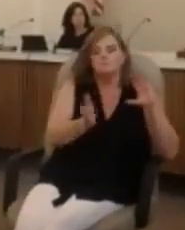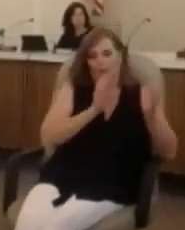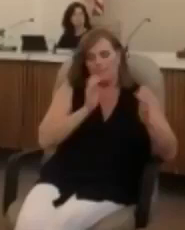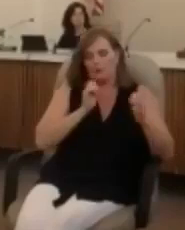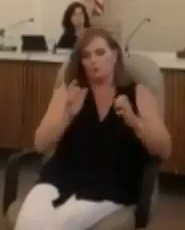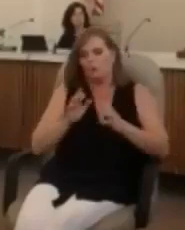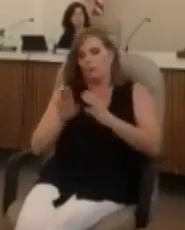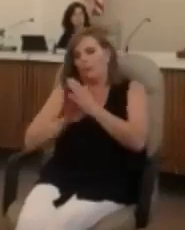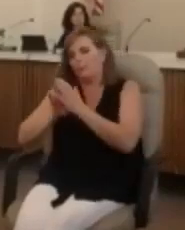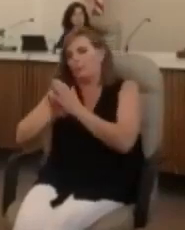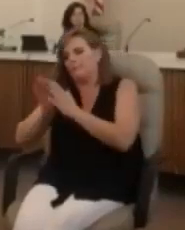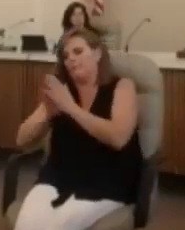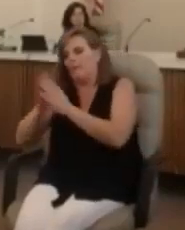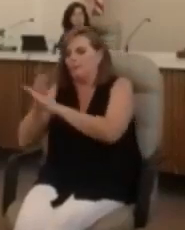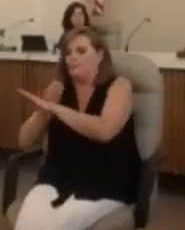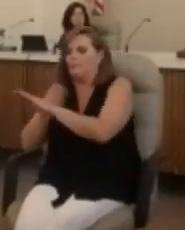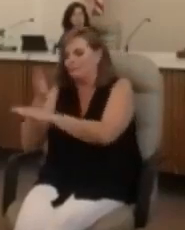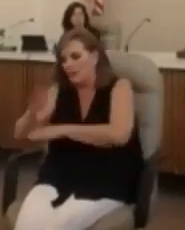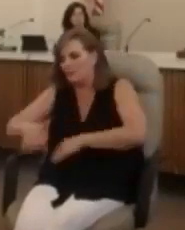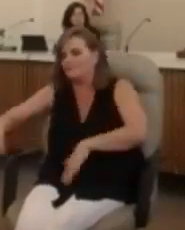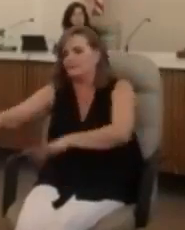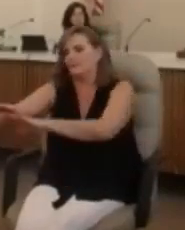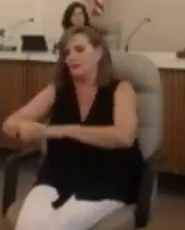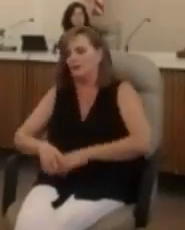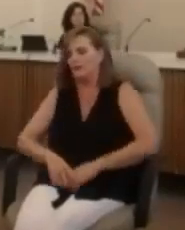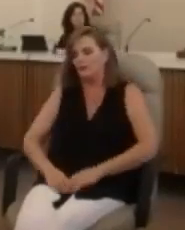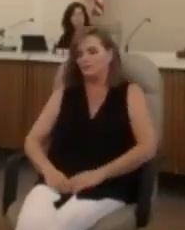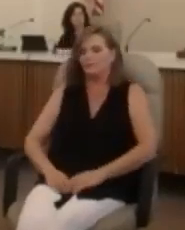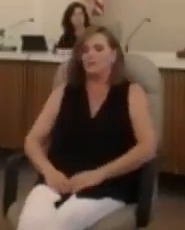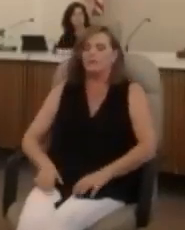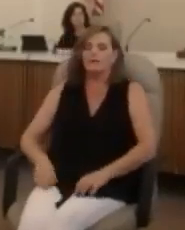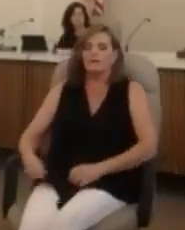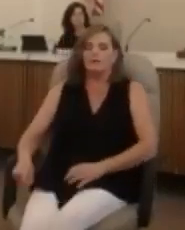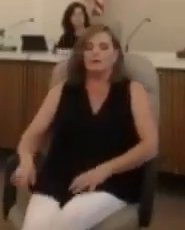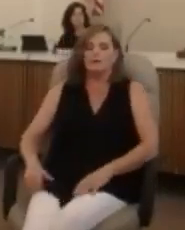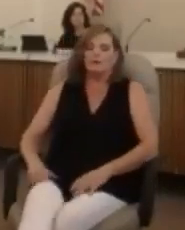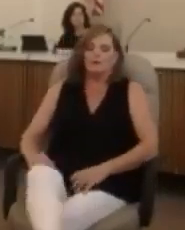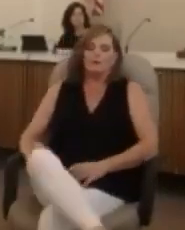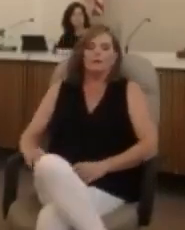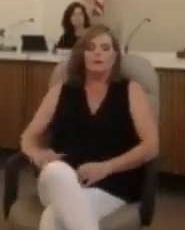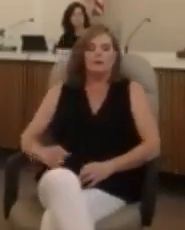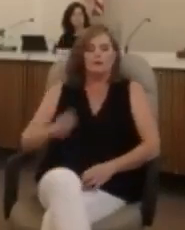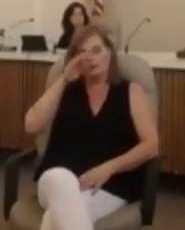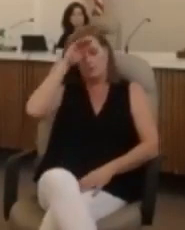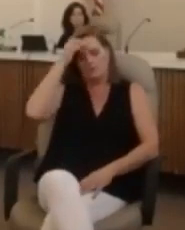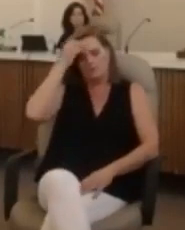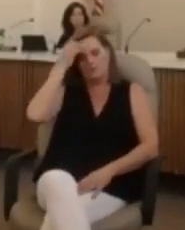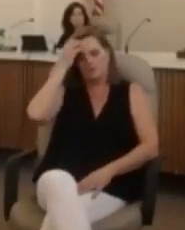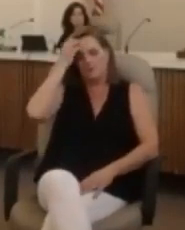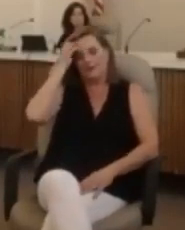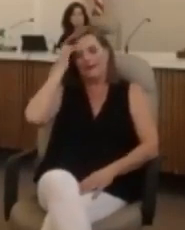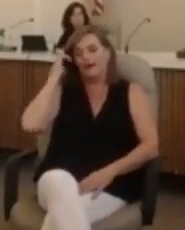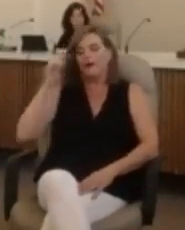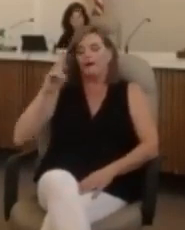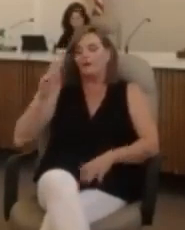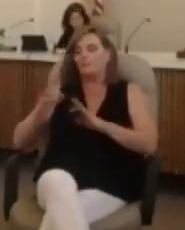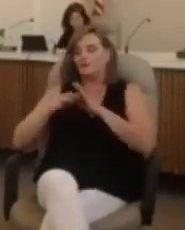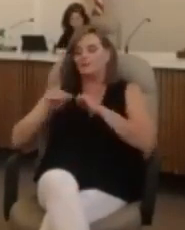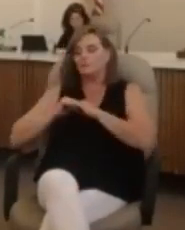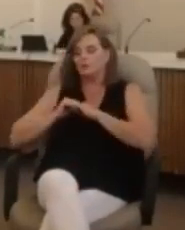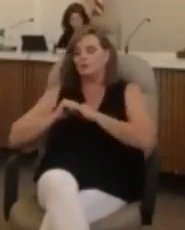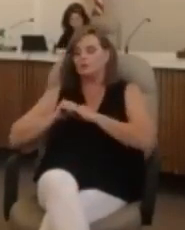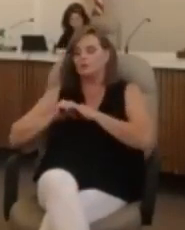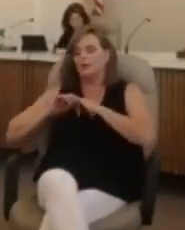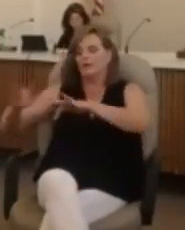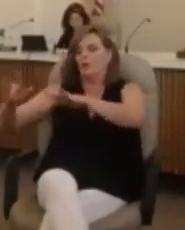In terms of the Open space incentive option and what's